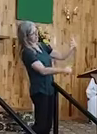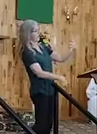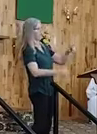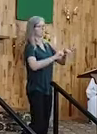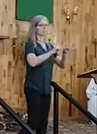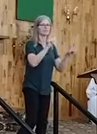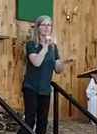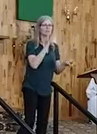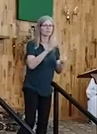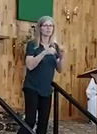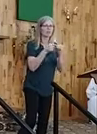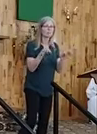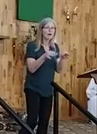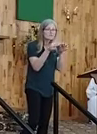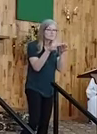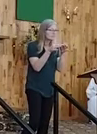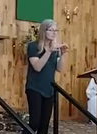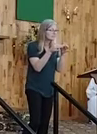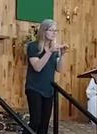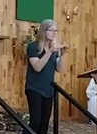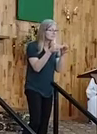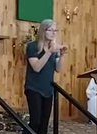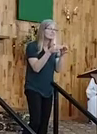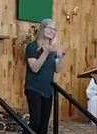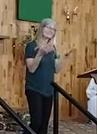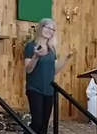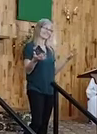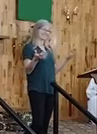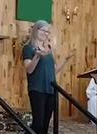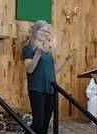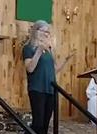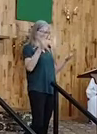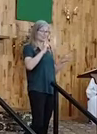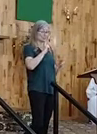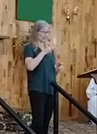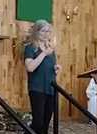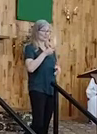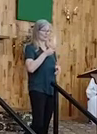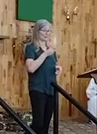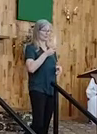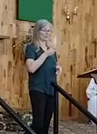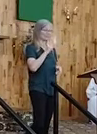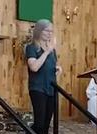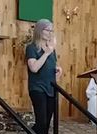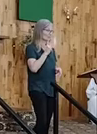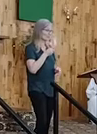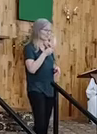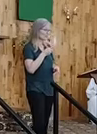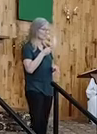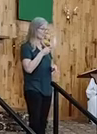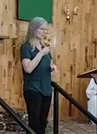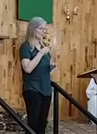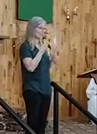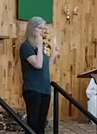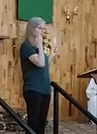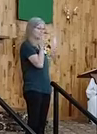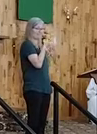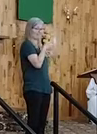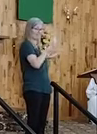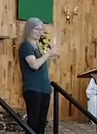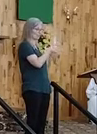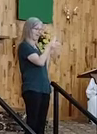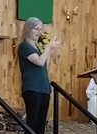Hello? Am I speaking to Catholics? Yes. Isn't that true? Yes. It's very true. We just came from Mass, and